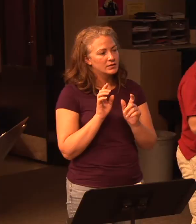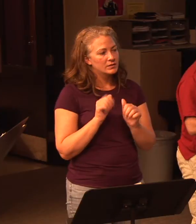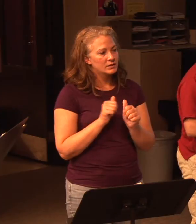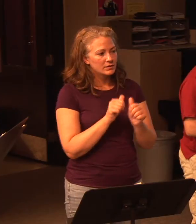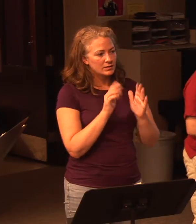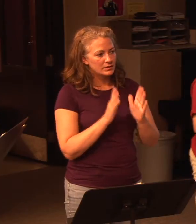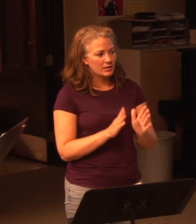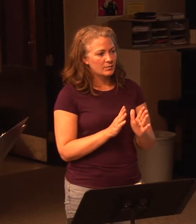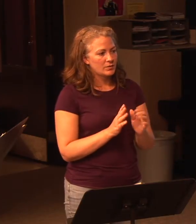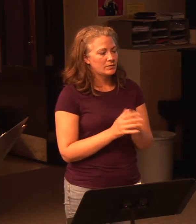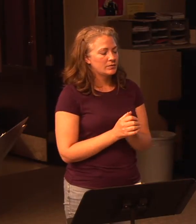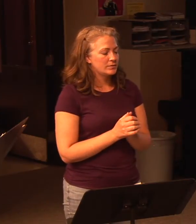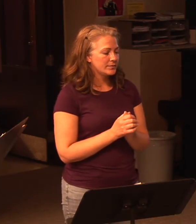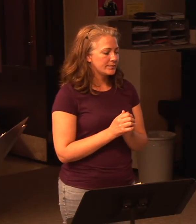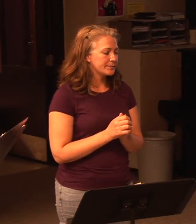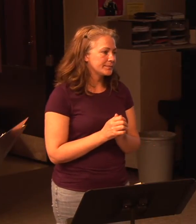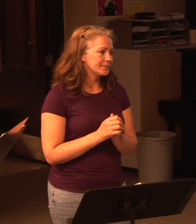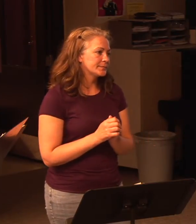They're real guys, you know.